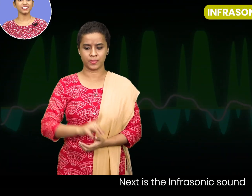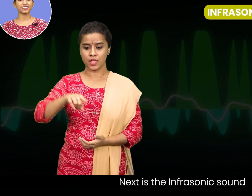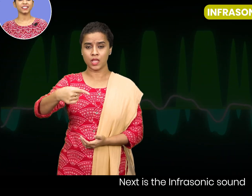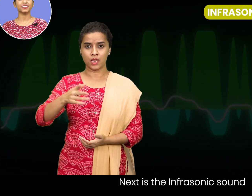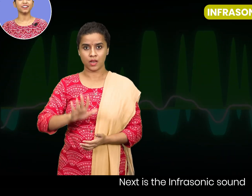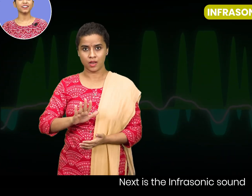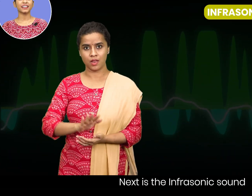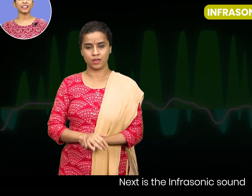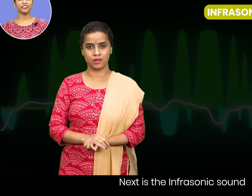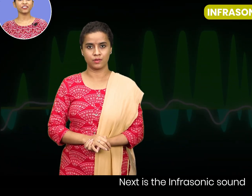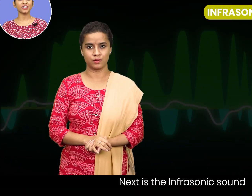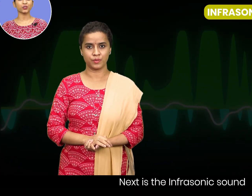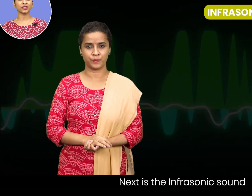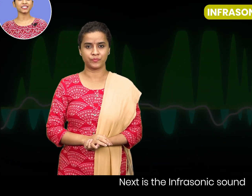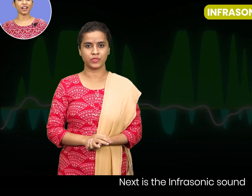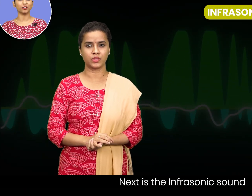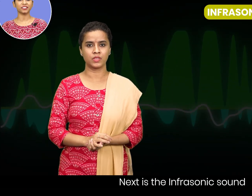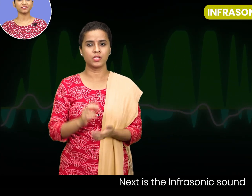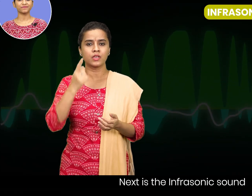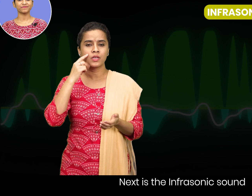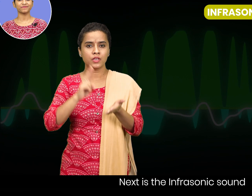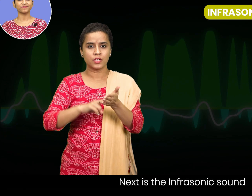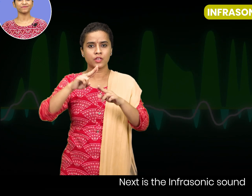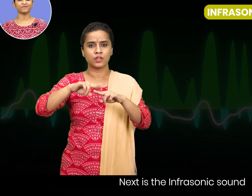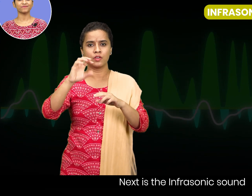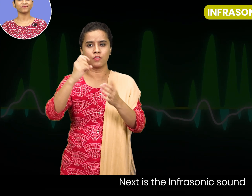Next is the infrasonic sound.